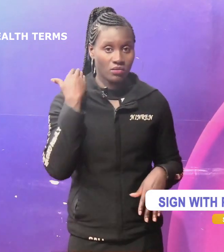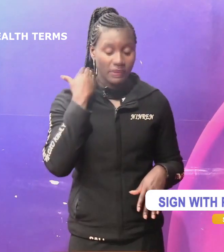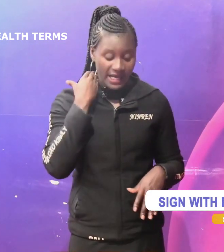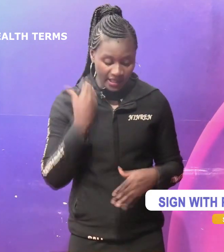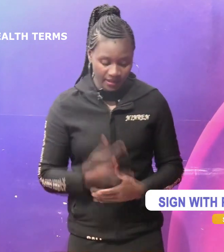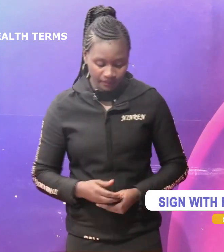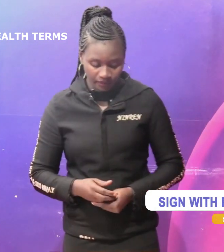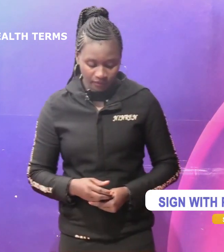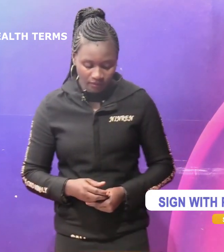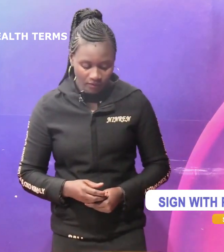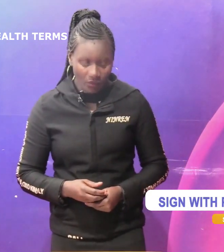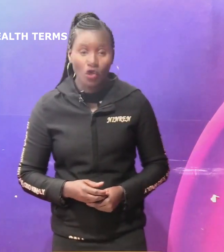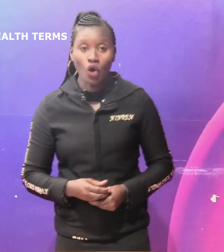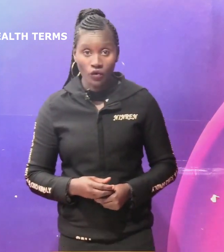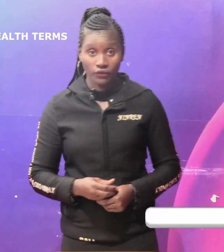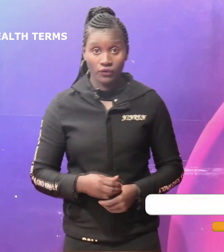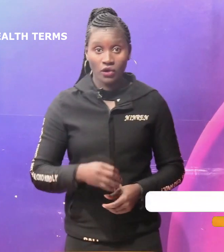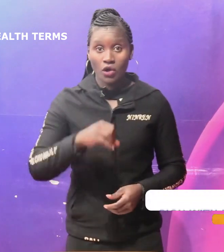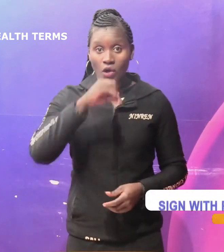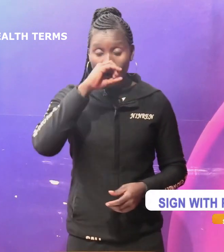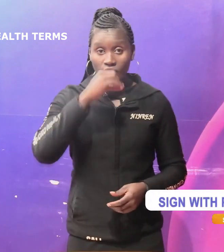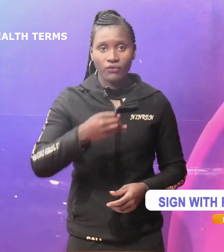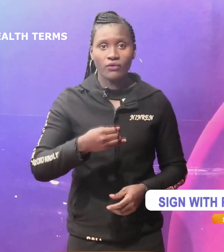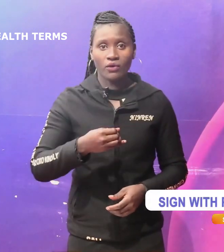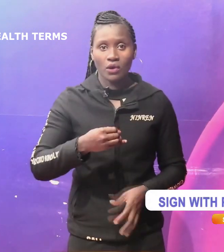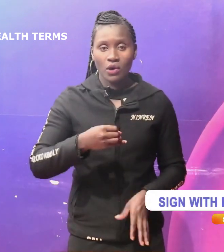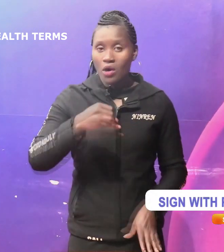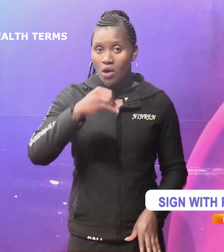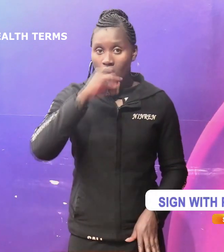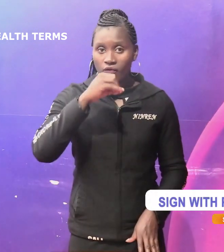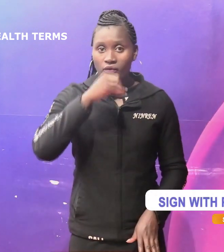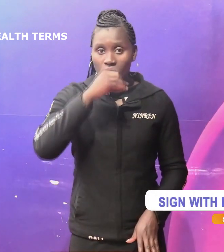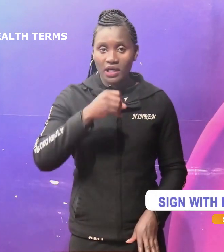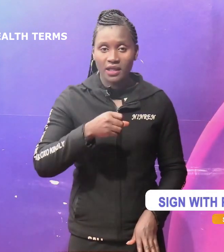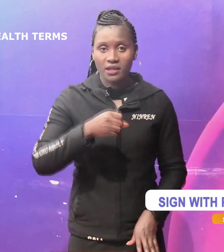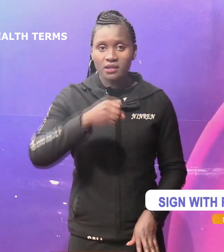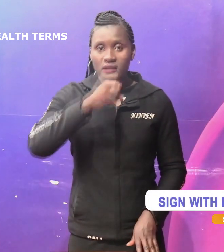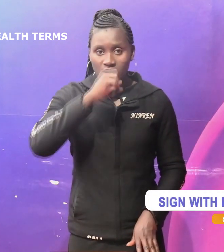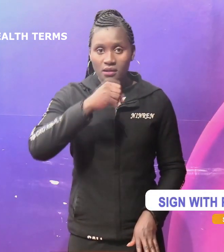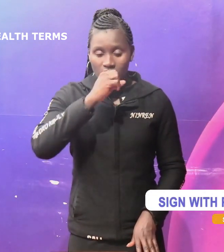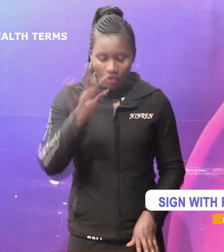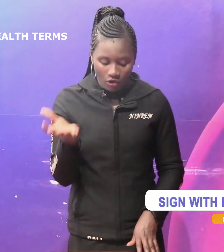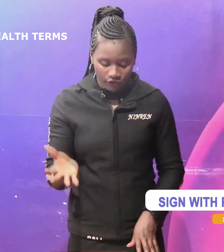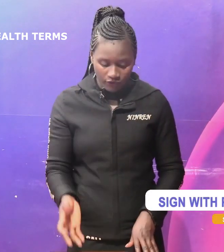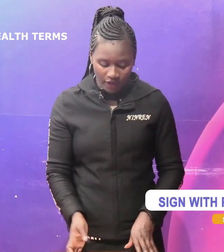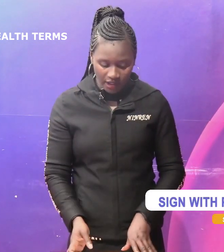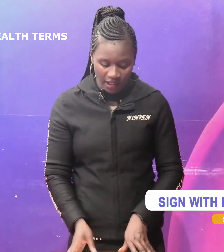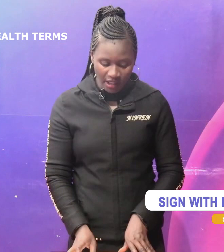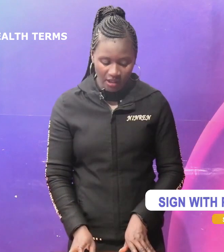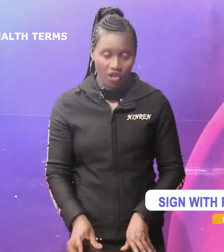blood. Cough. Cough. Cough, like this. Cough. And then